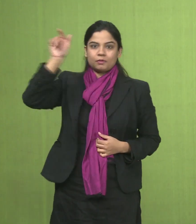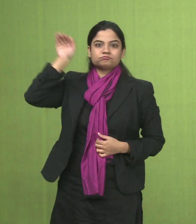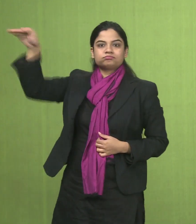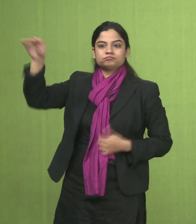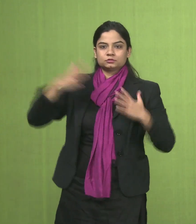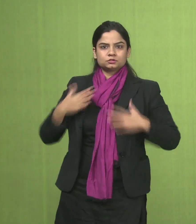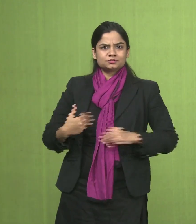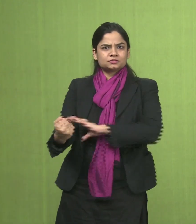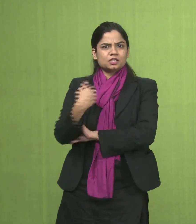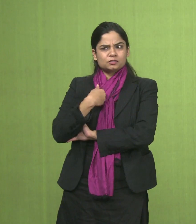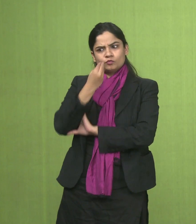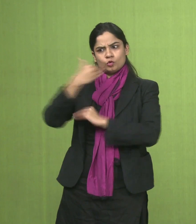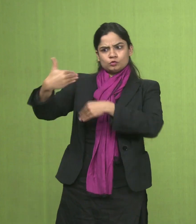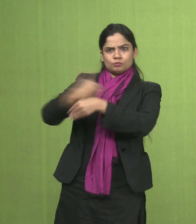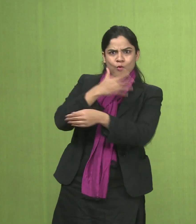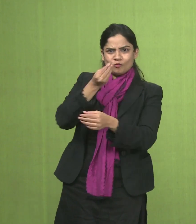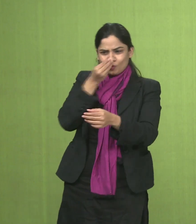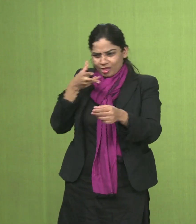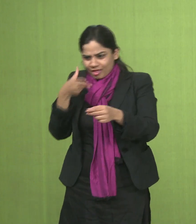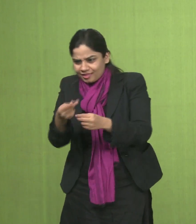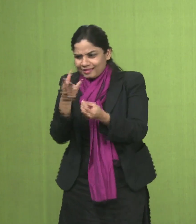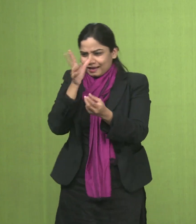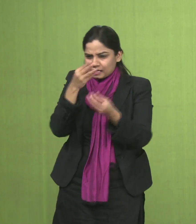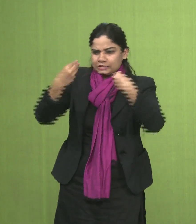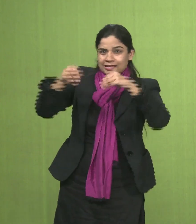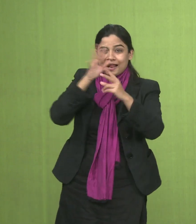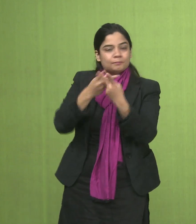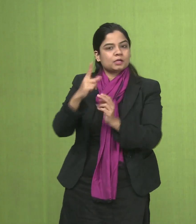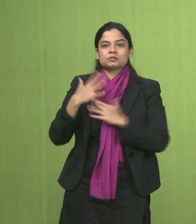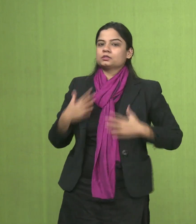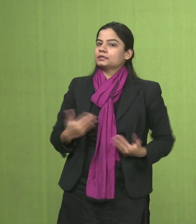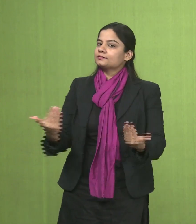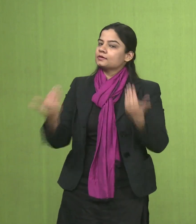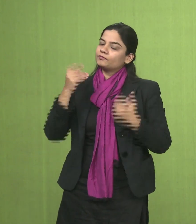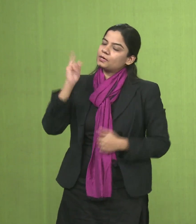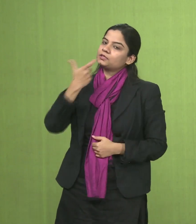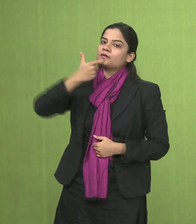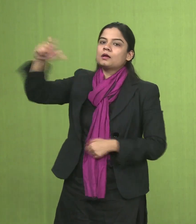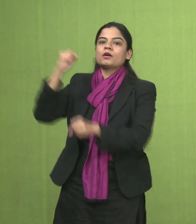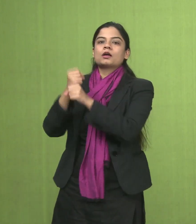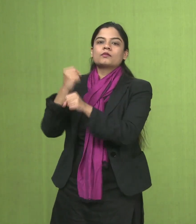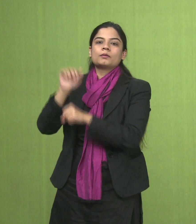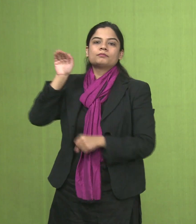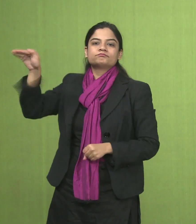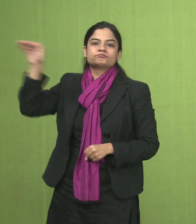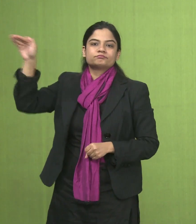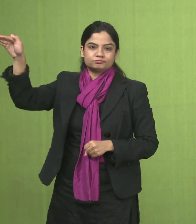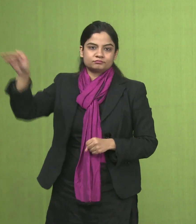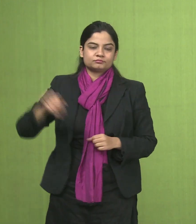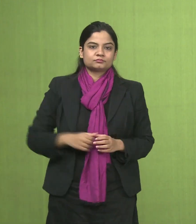can complain against them. You have the whole right to be safe. And you can file complaints like on adulterated food